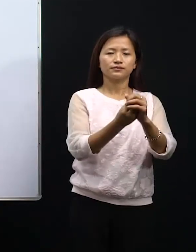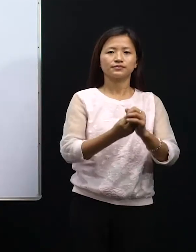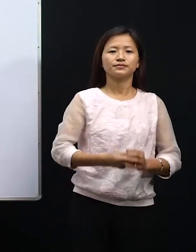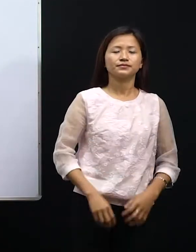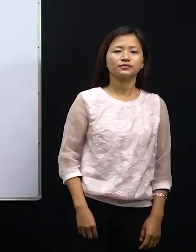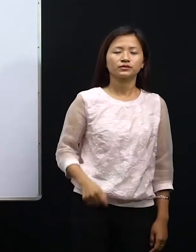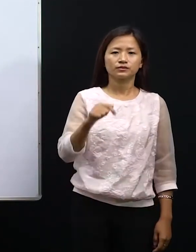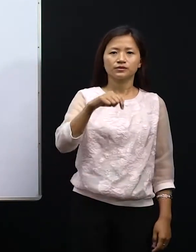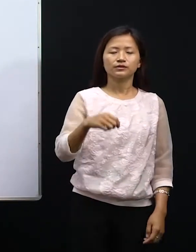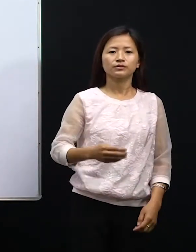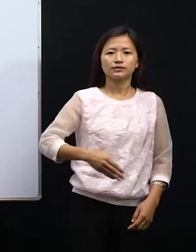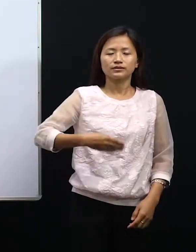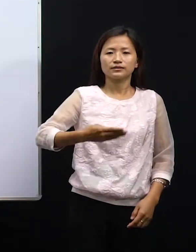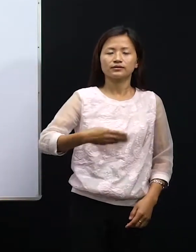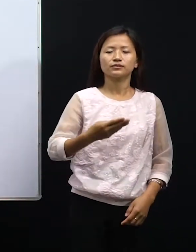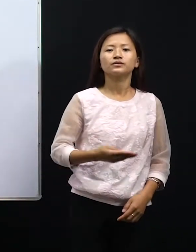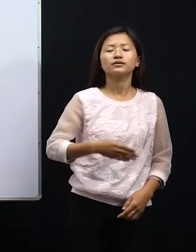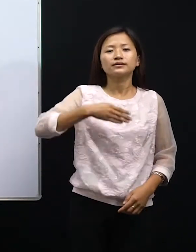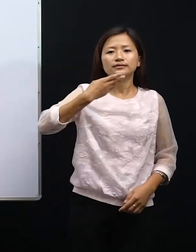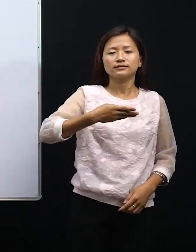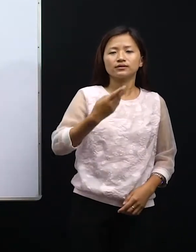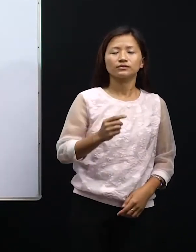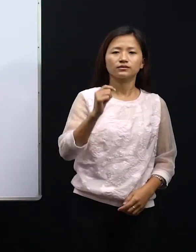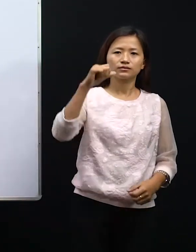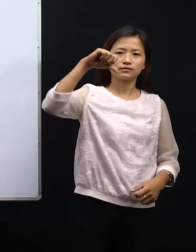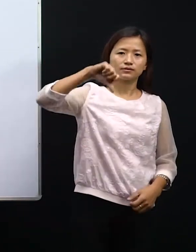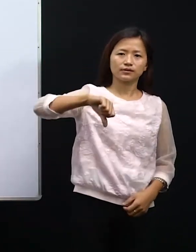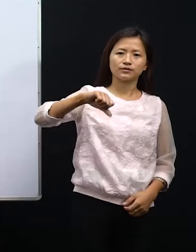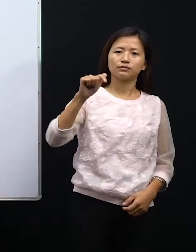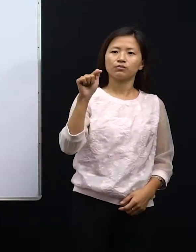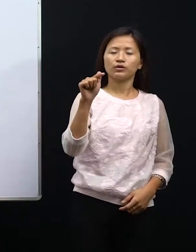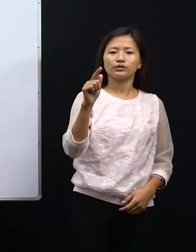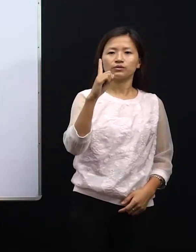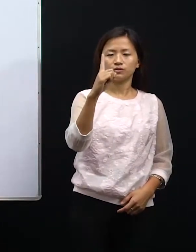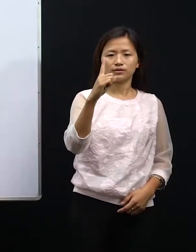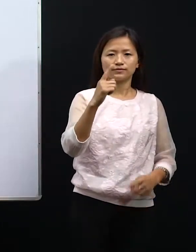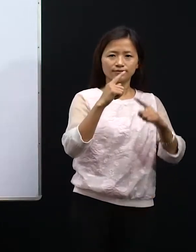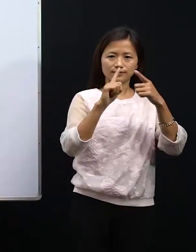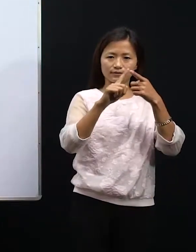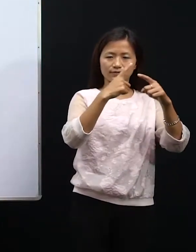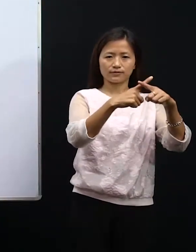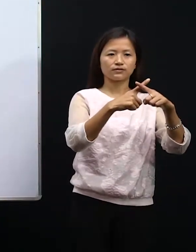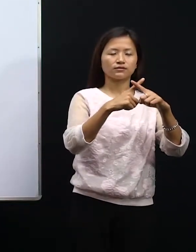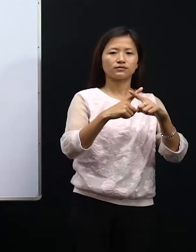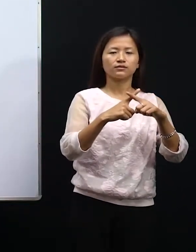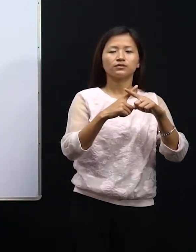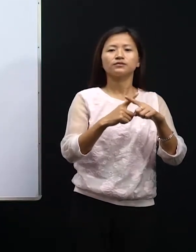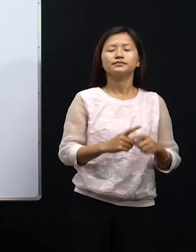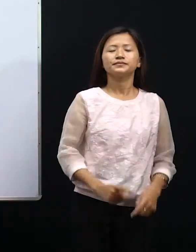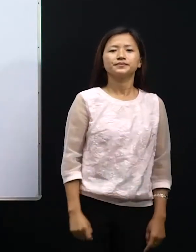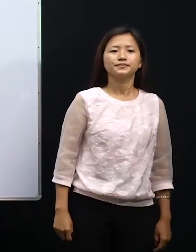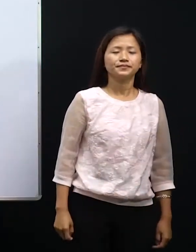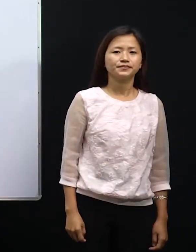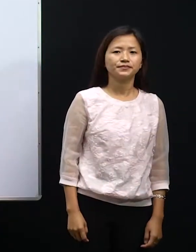with exercise 9.1. So please turn to page number 140, exercise